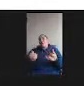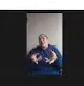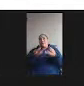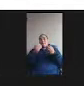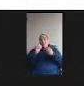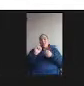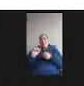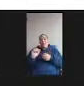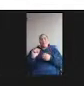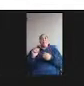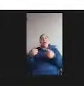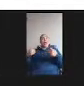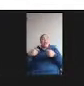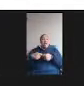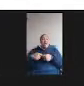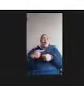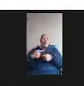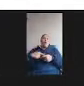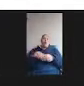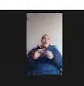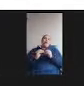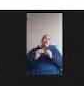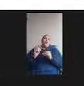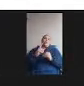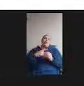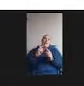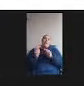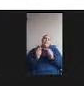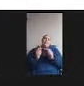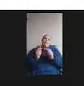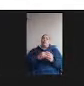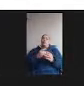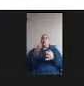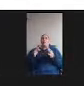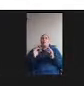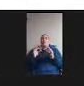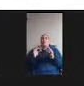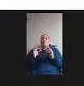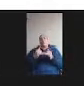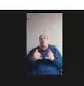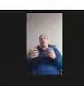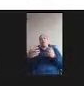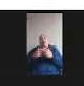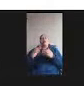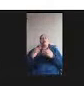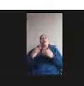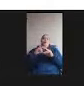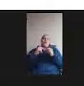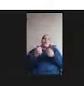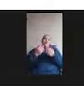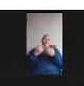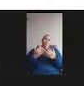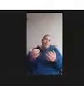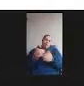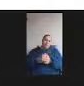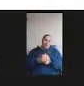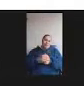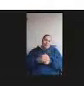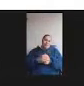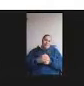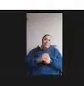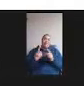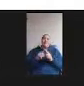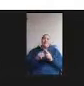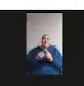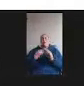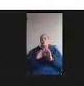allowance, we then adjust our payments to the political parties to be in line with the National Parliament. With regards to Program 5, which is